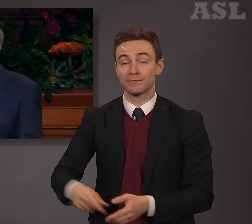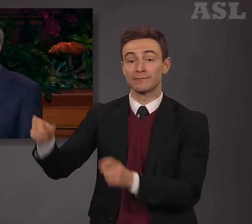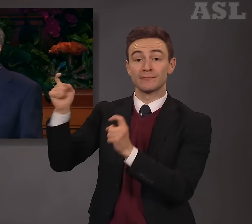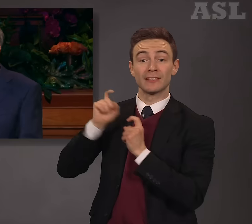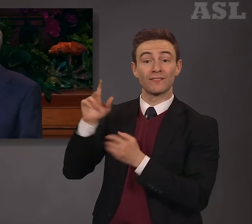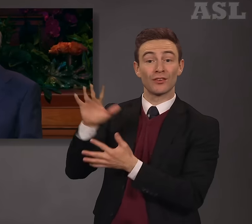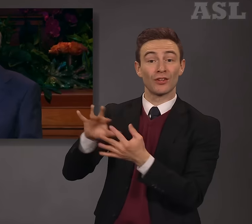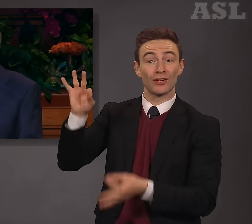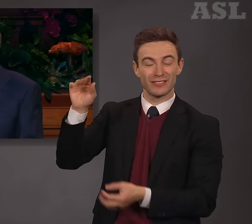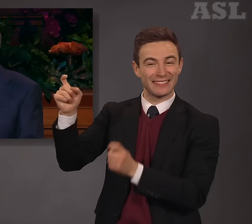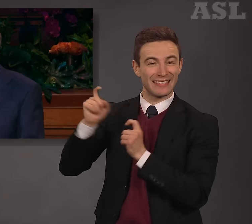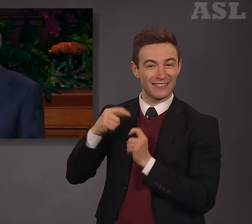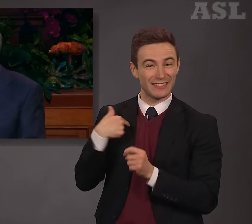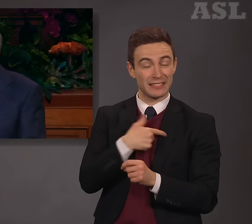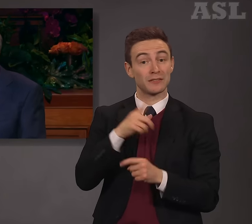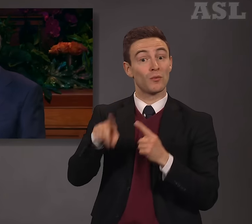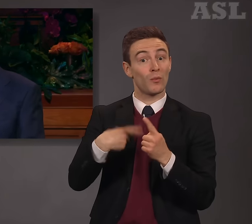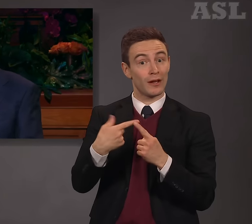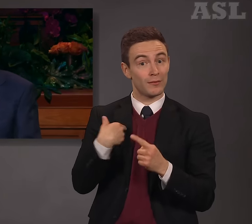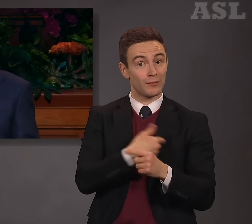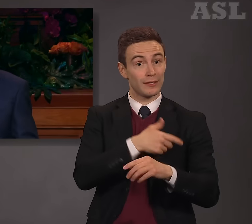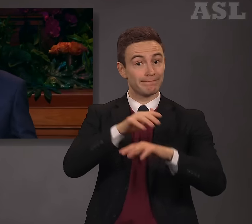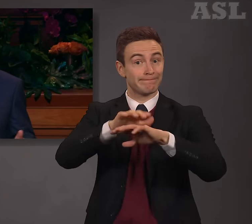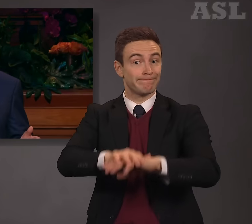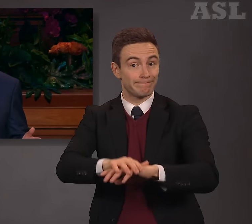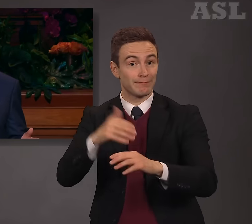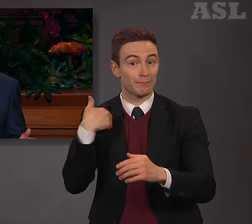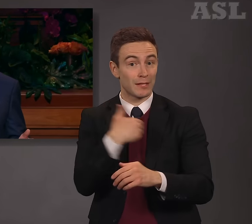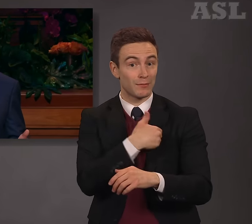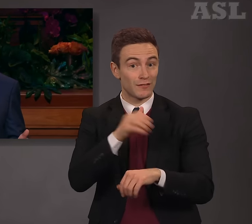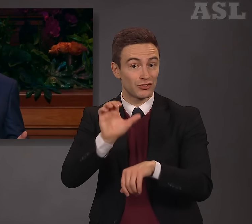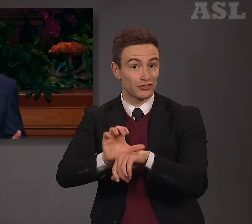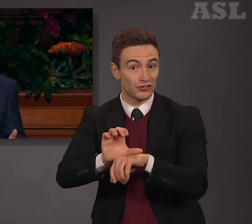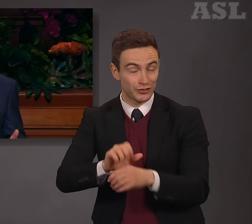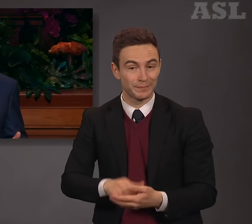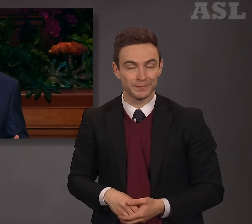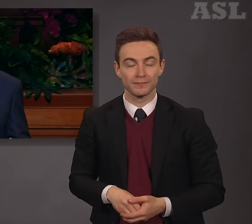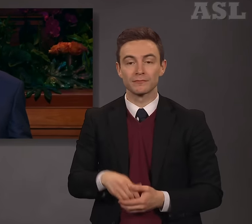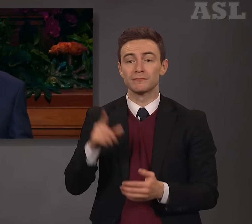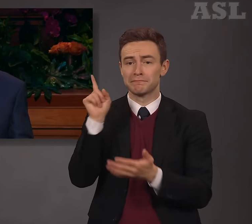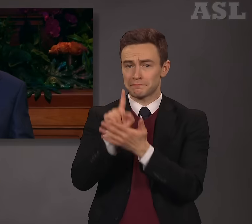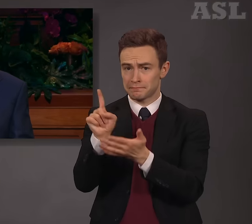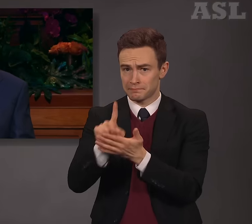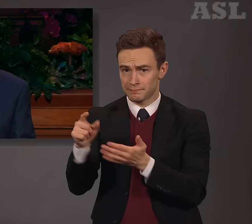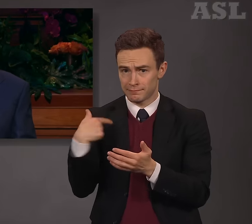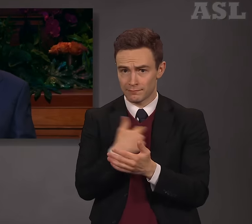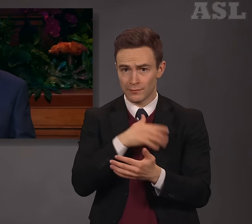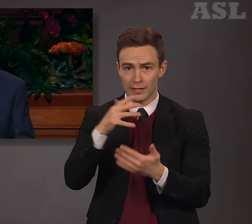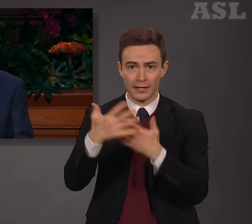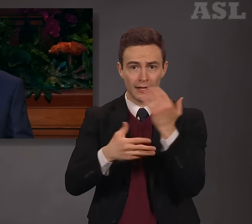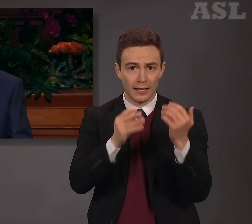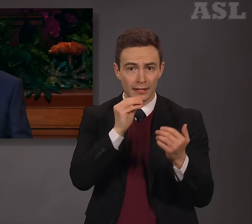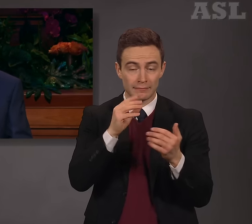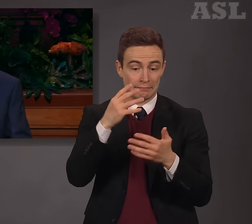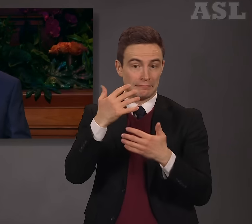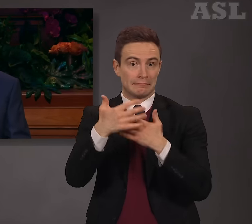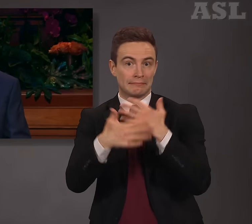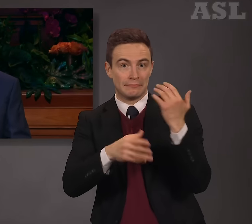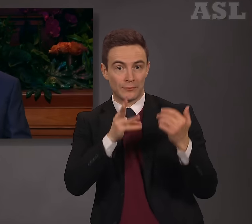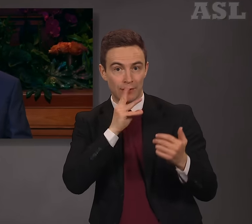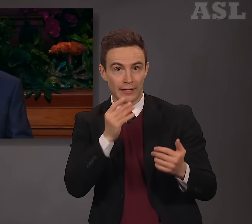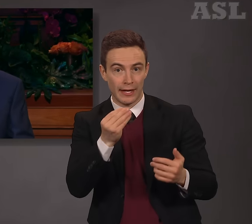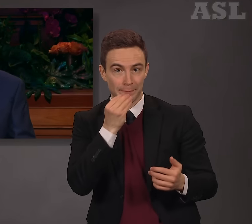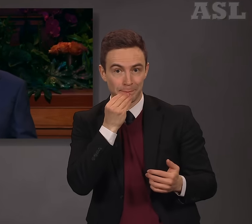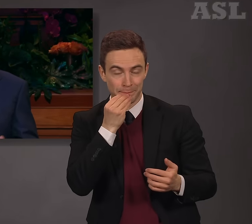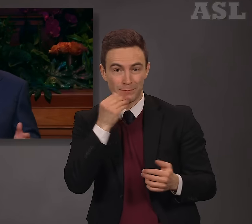us as we are confirmed a member of the church. Each week, as we worthily partake of the bread and water in remembrance of our